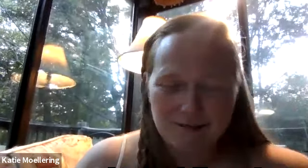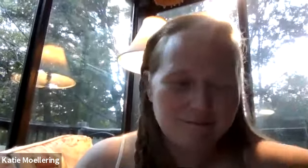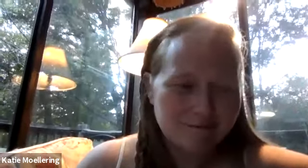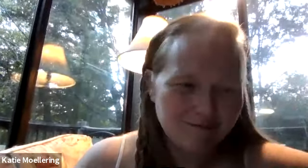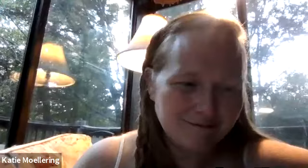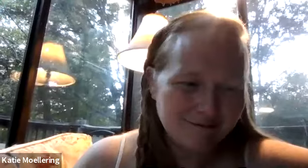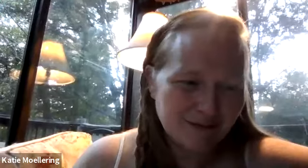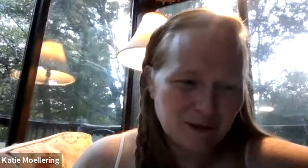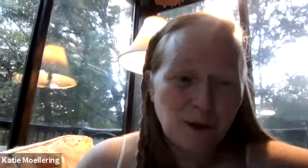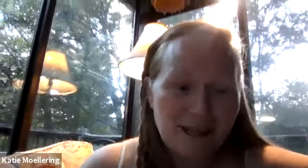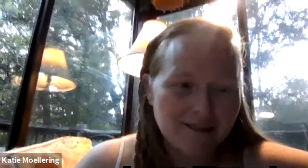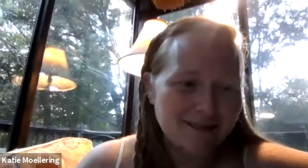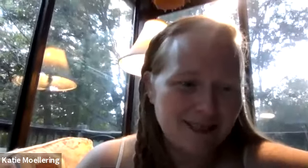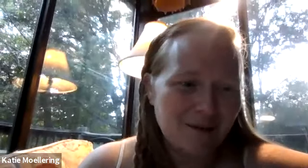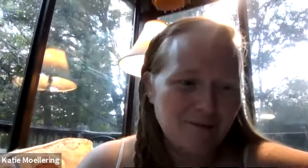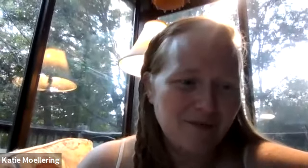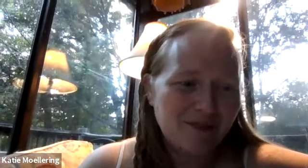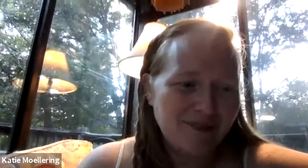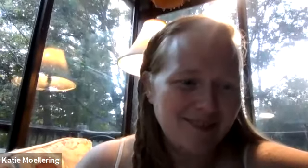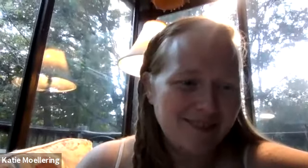feeling great. So.